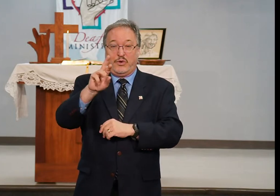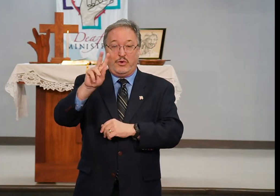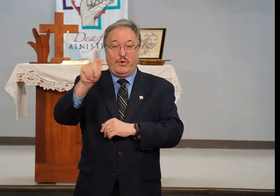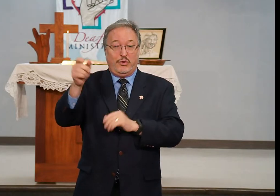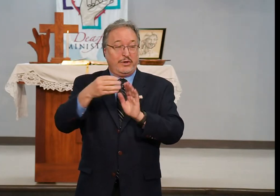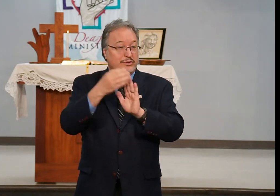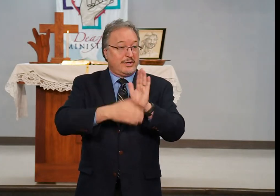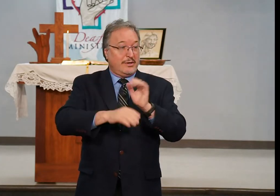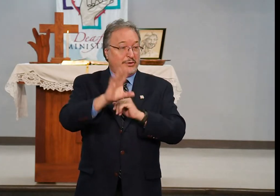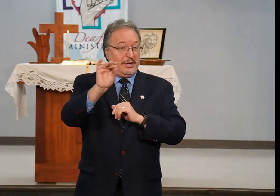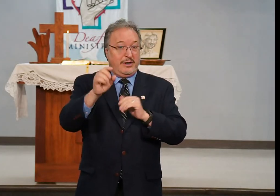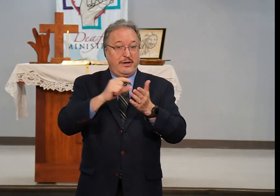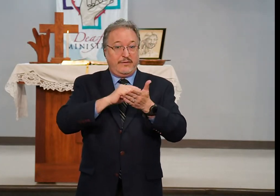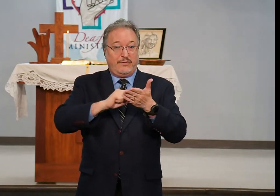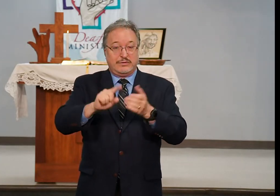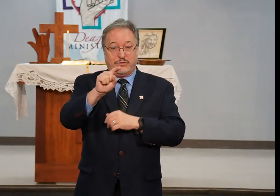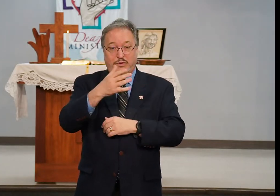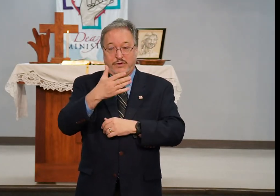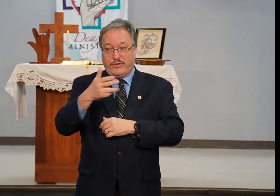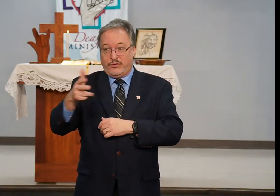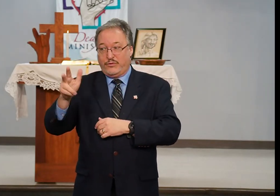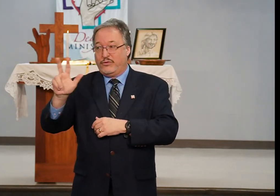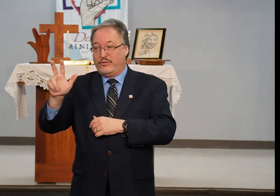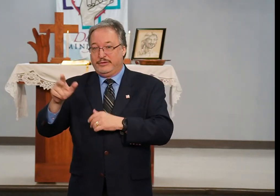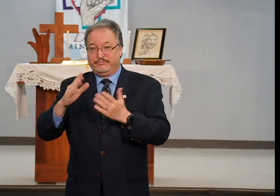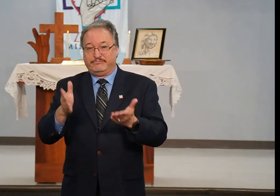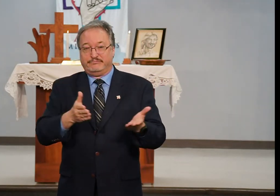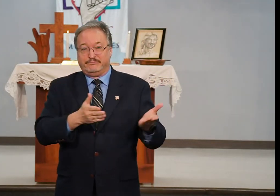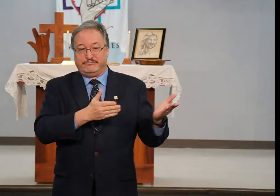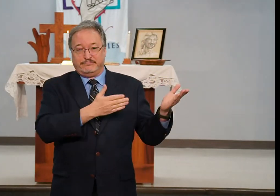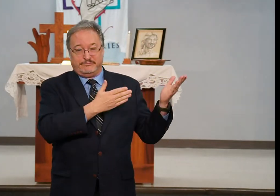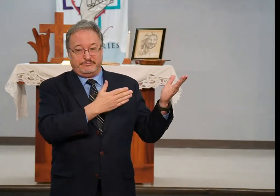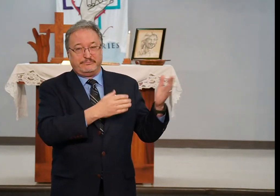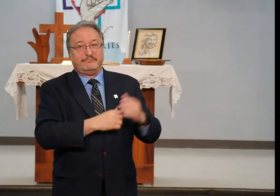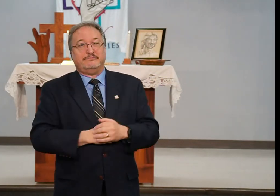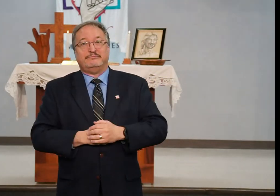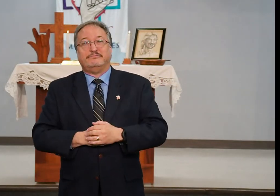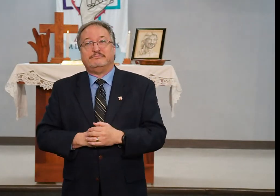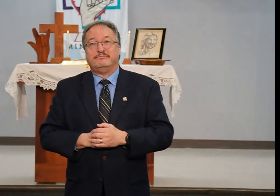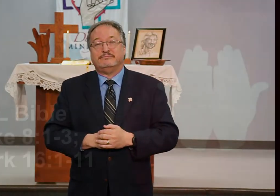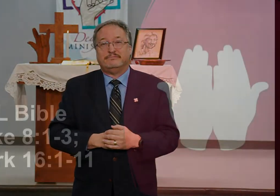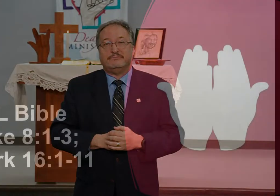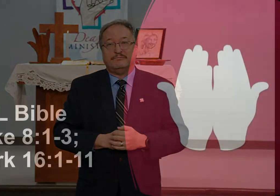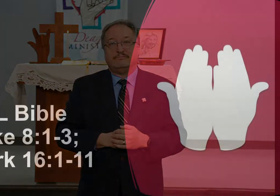today. If you'd like to open your Bible to those passages.